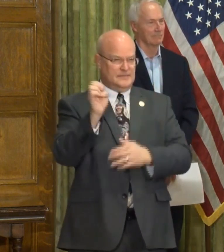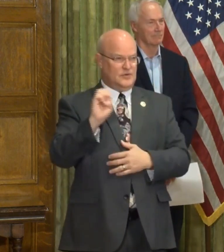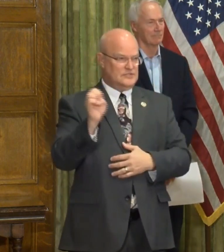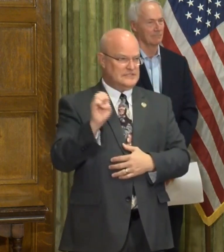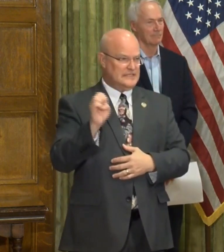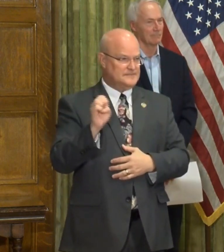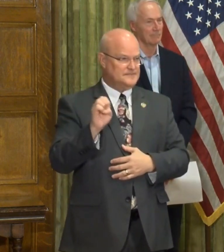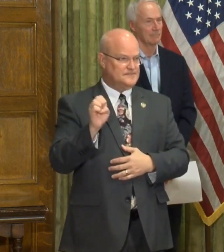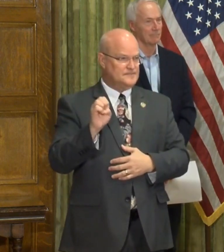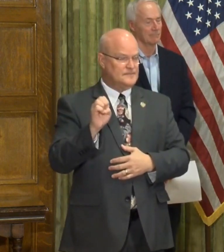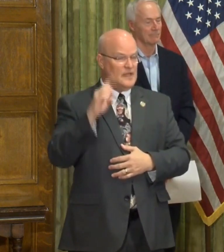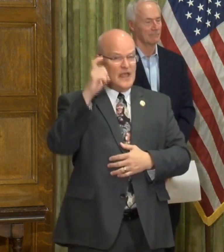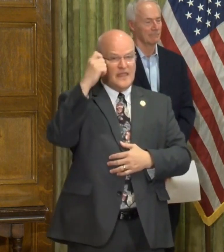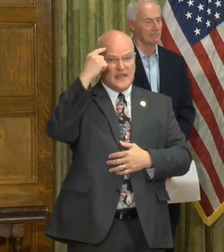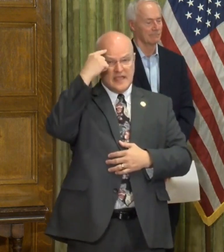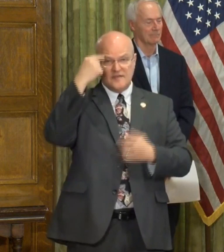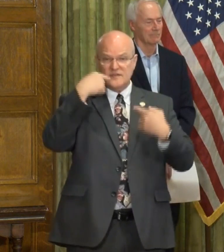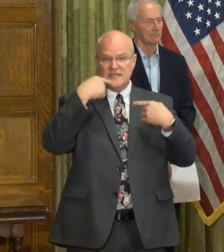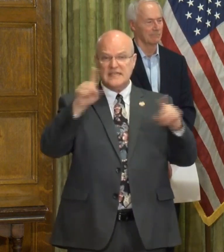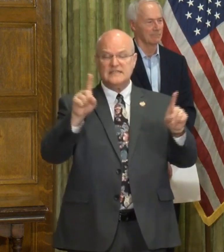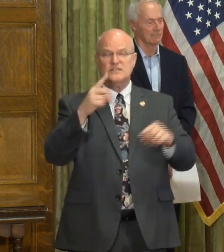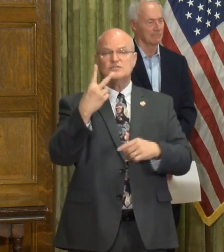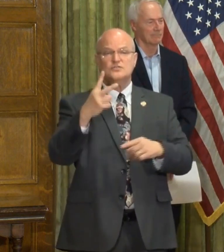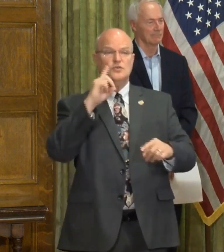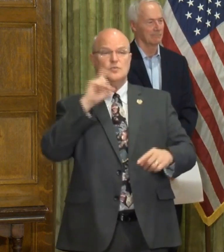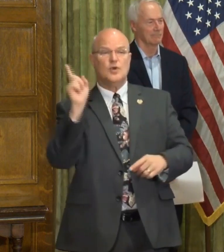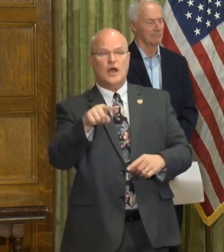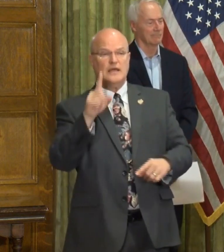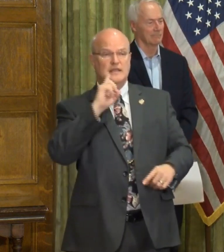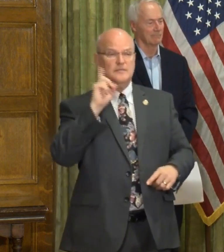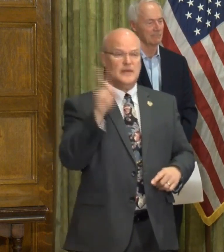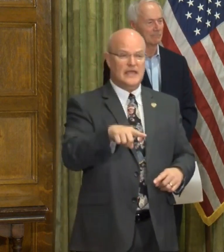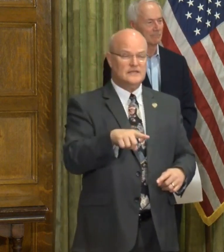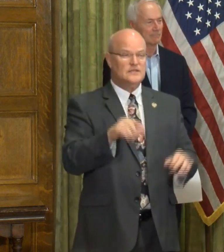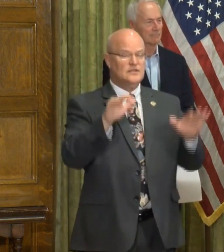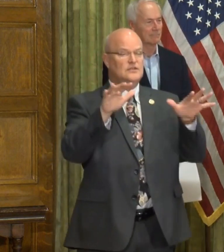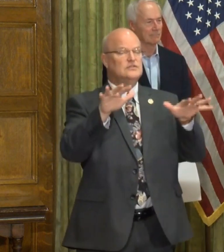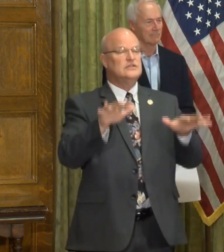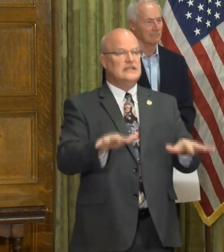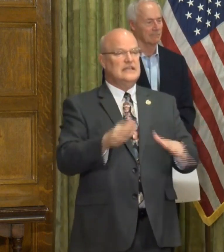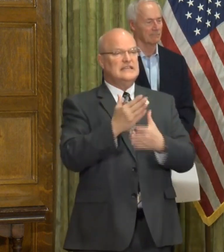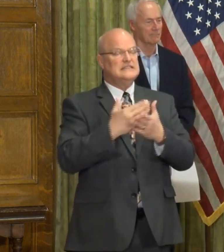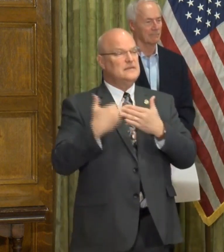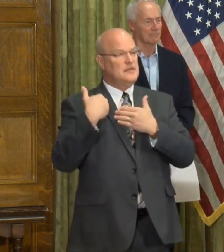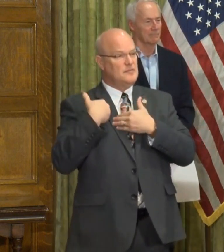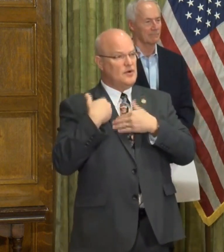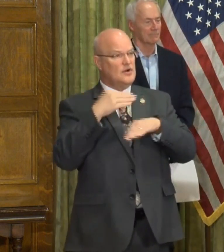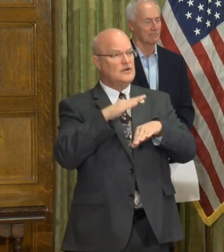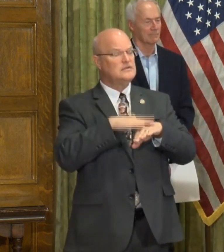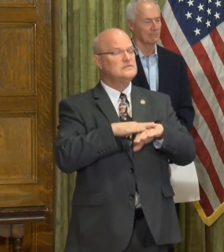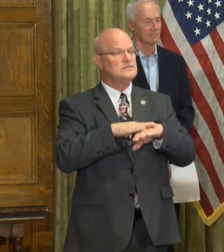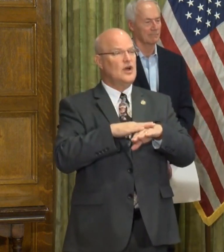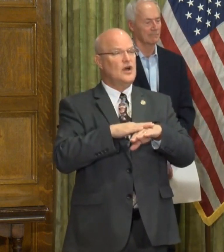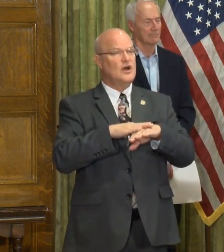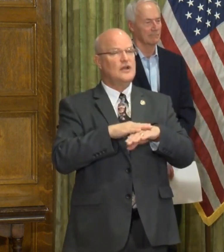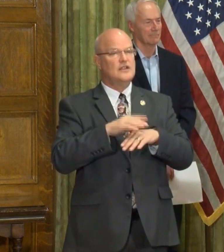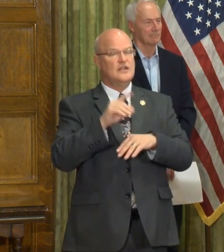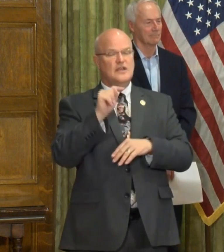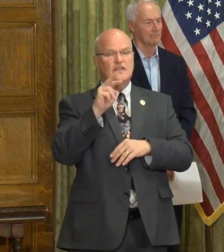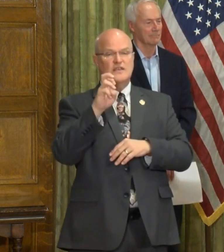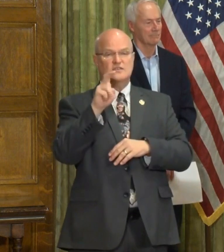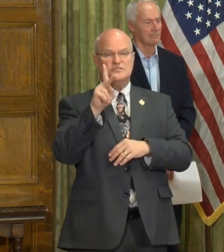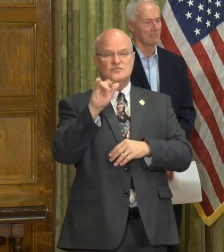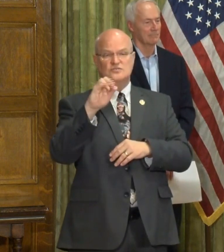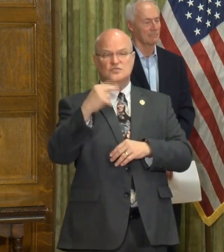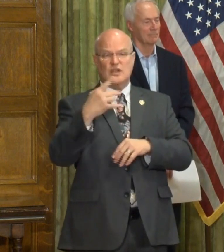this emergency. The governor has issued 2 proclamations to ease some of the burdens on the